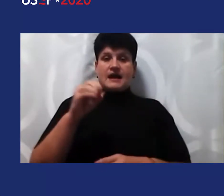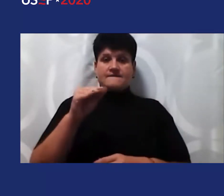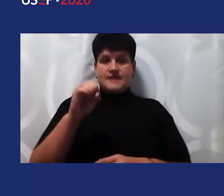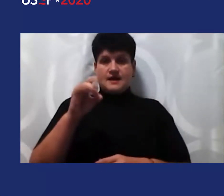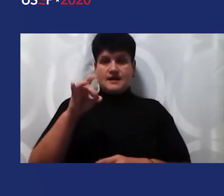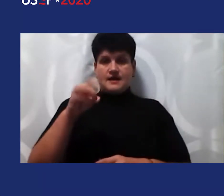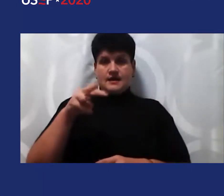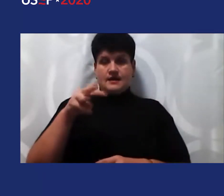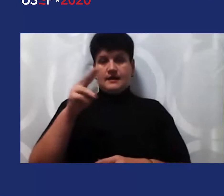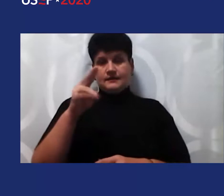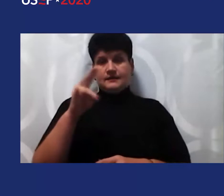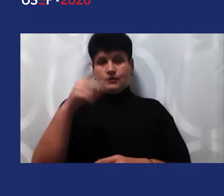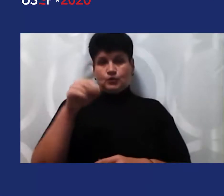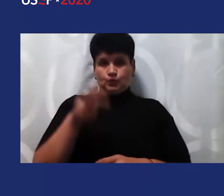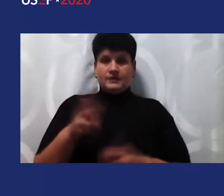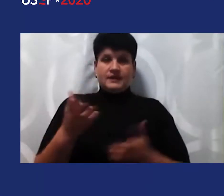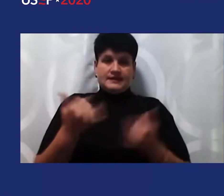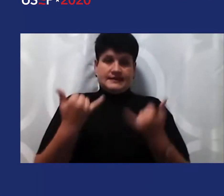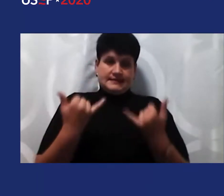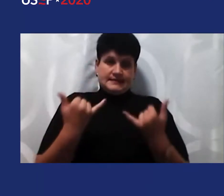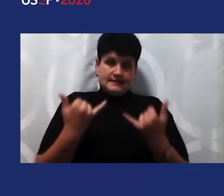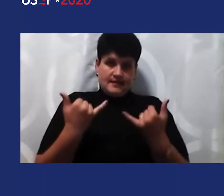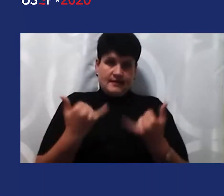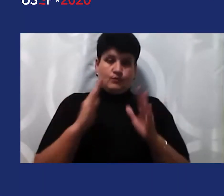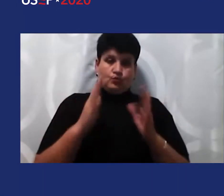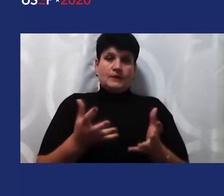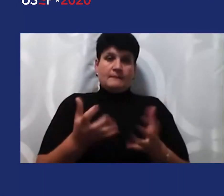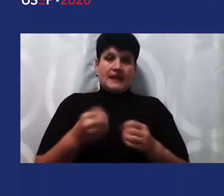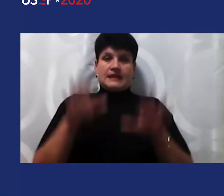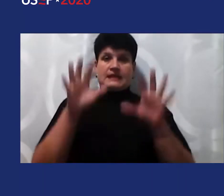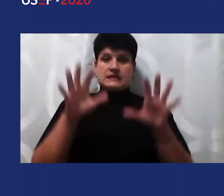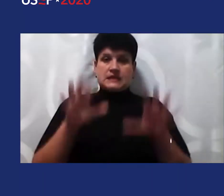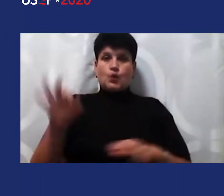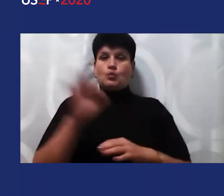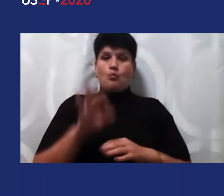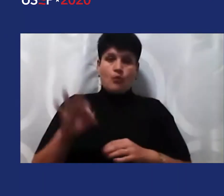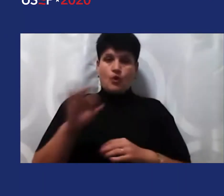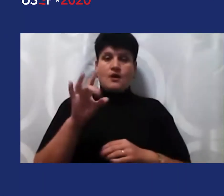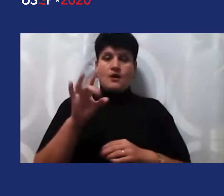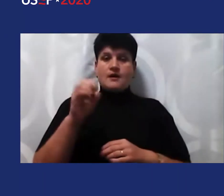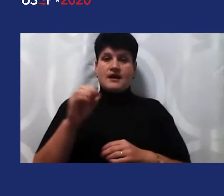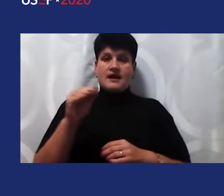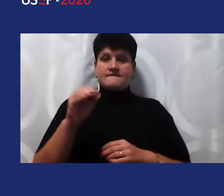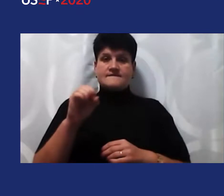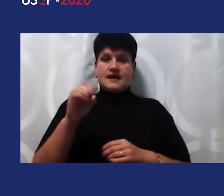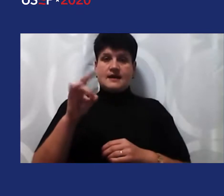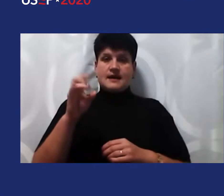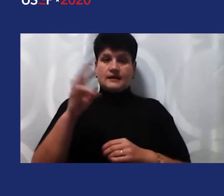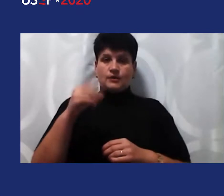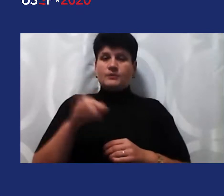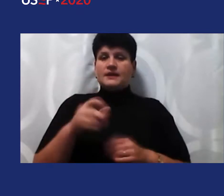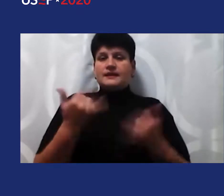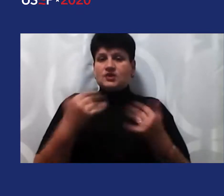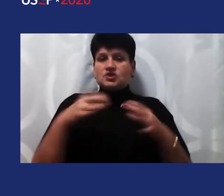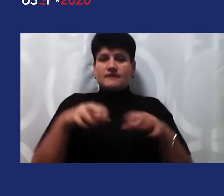Referendum might be quite interesting for us, especially in the context of the um,